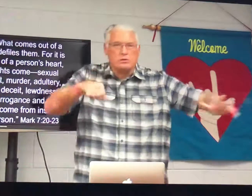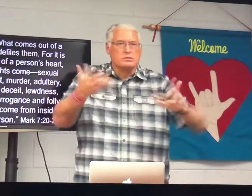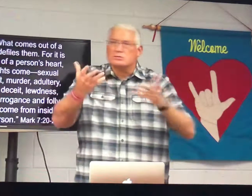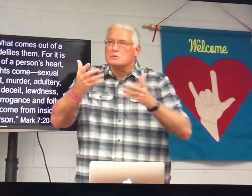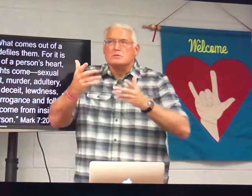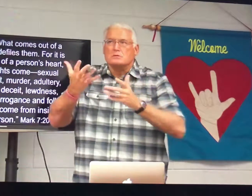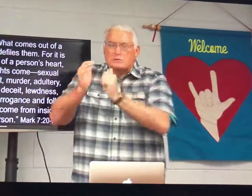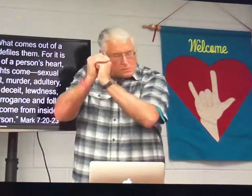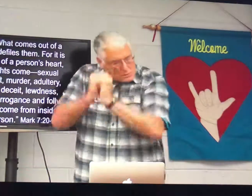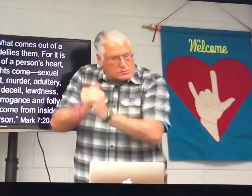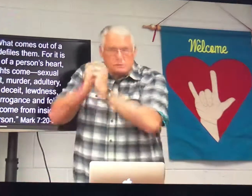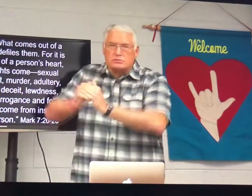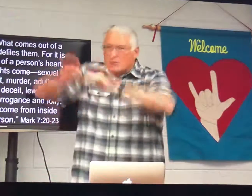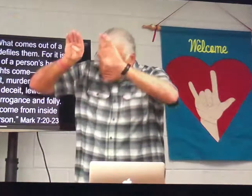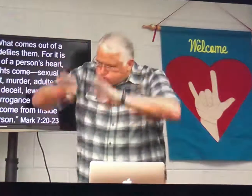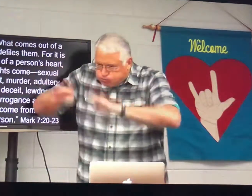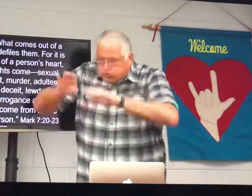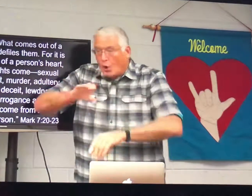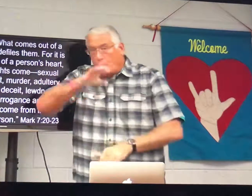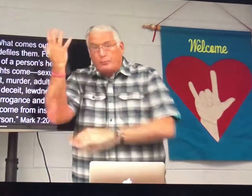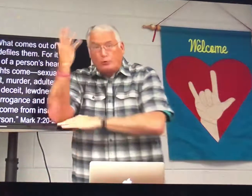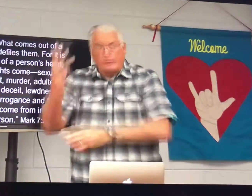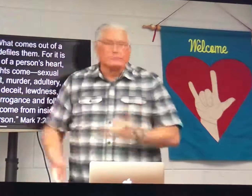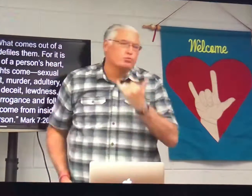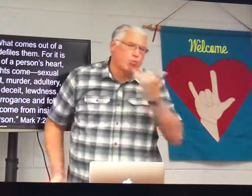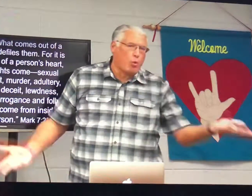mean, that's like a National League team playing some interleague.